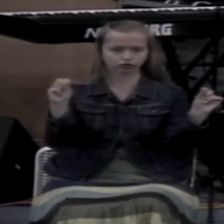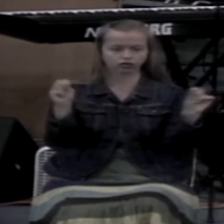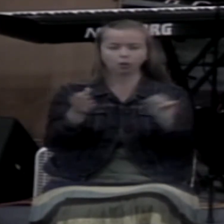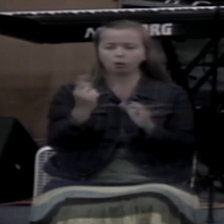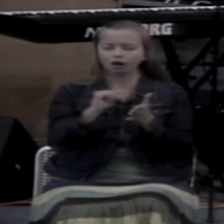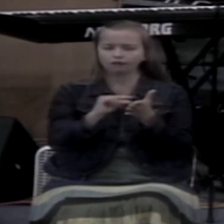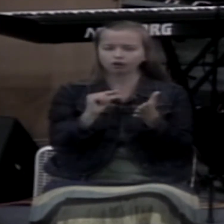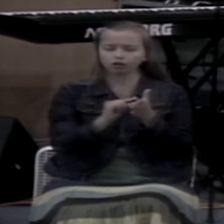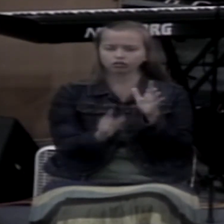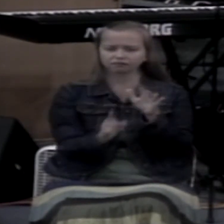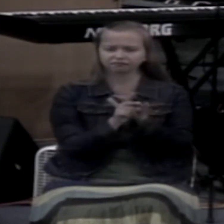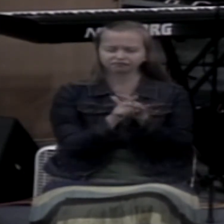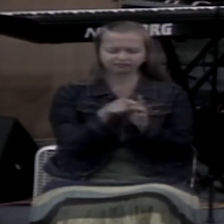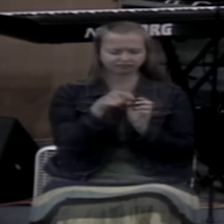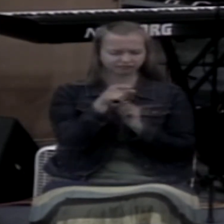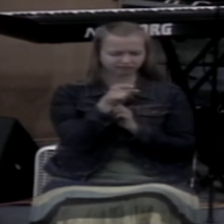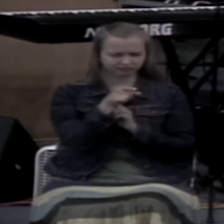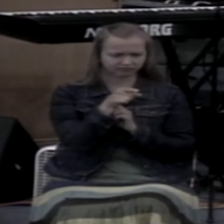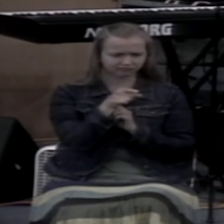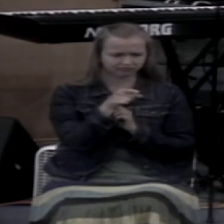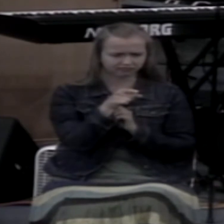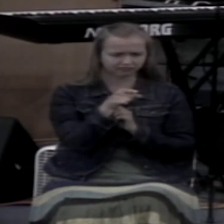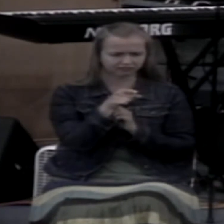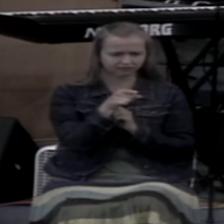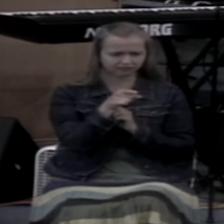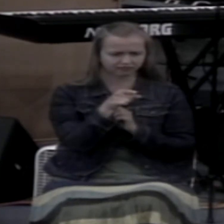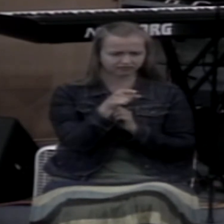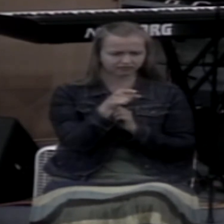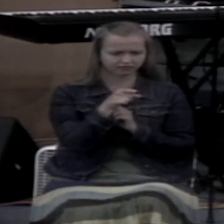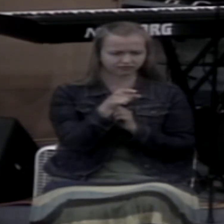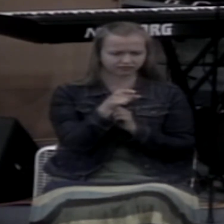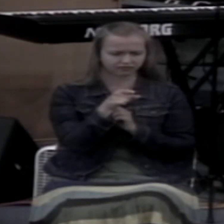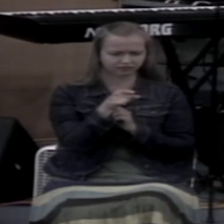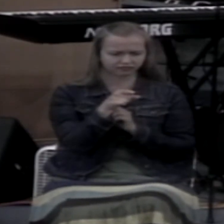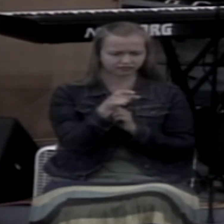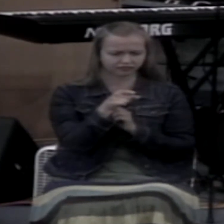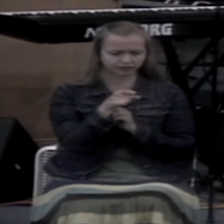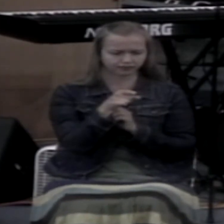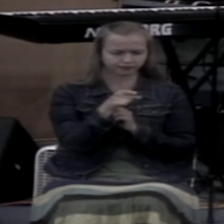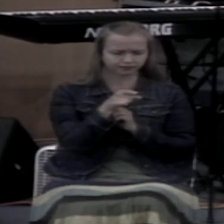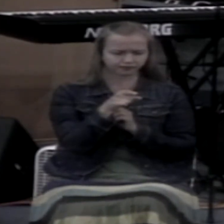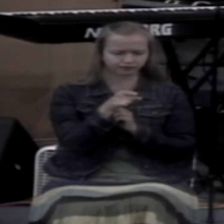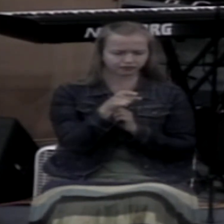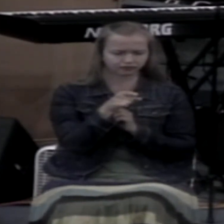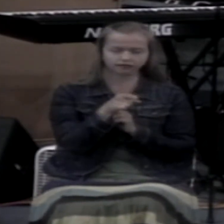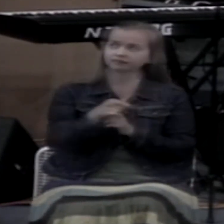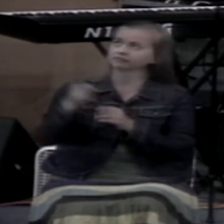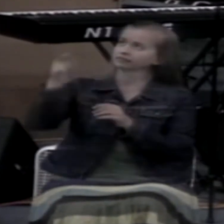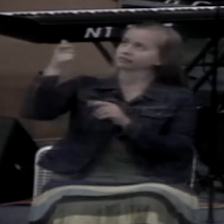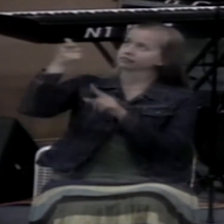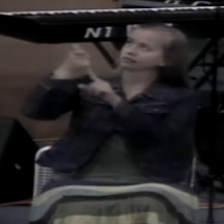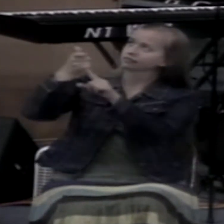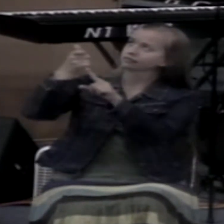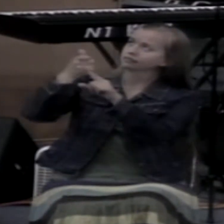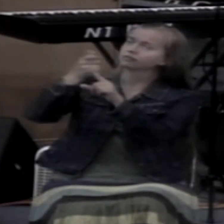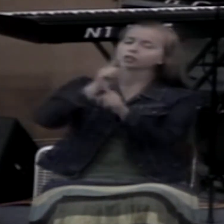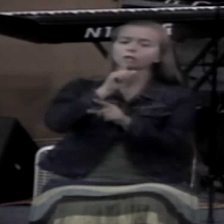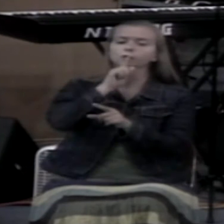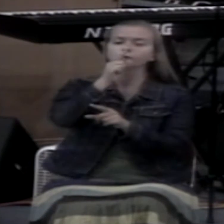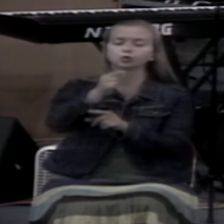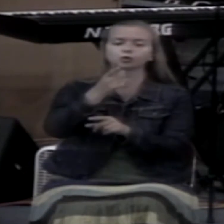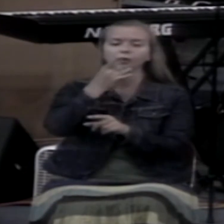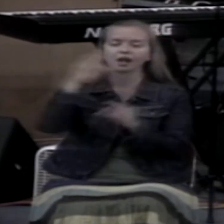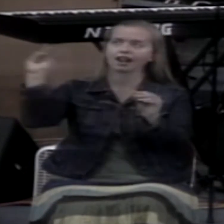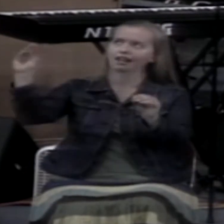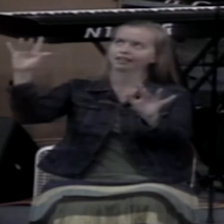he, according to John 1, he is the true light which lighteth every man that cometh into the